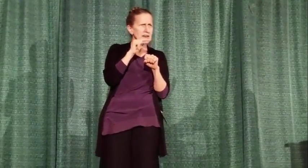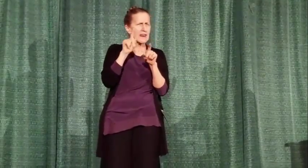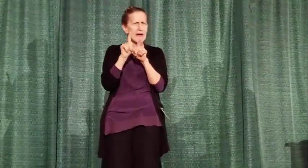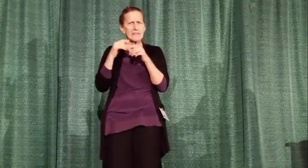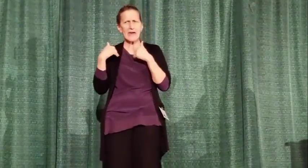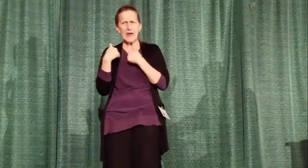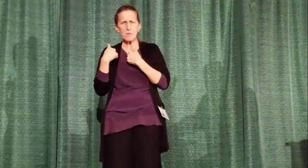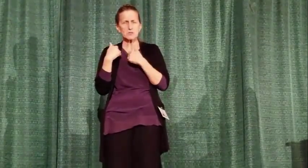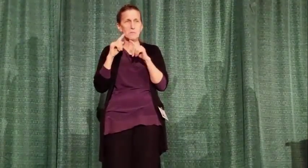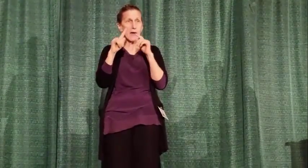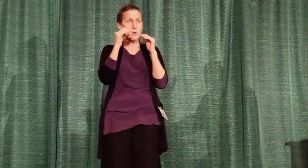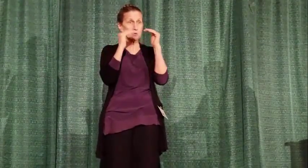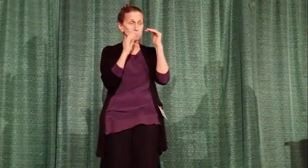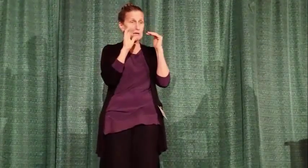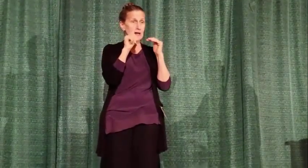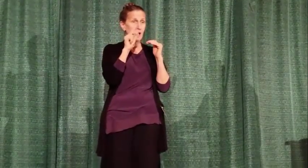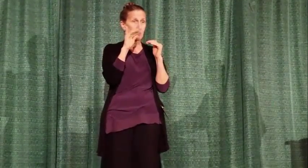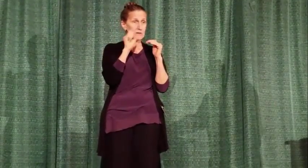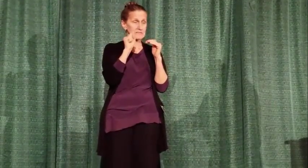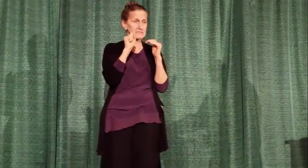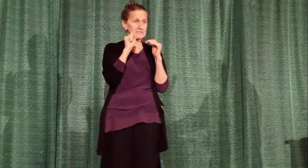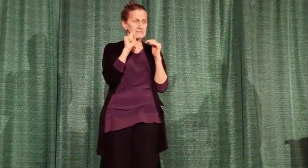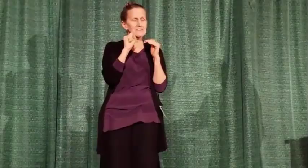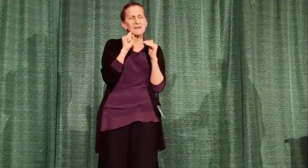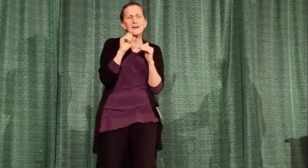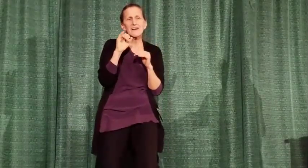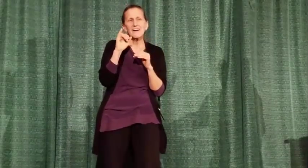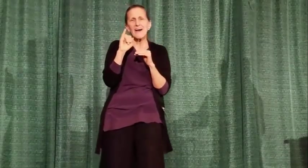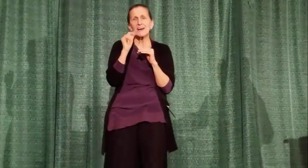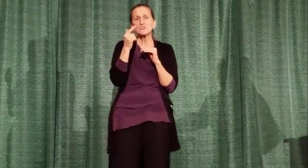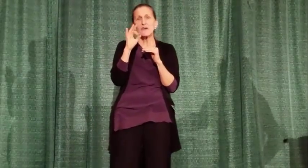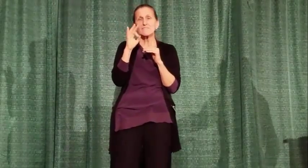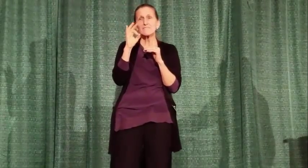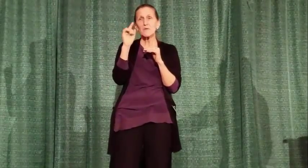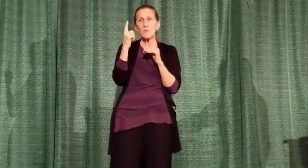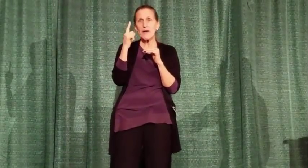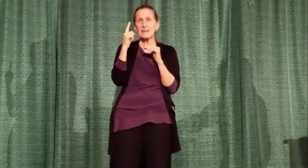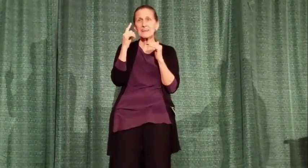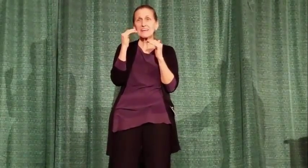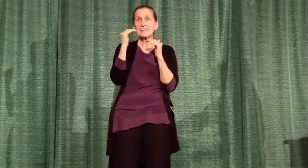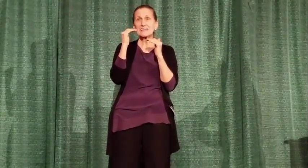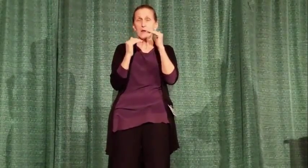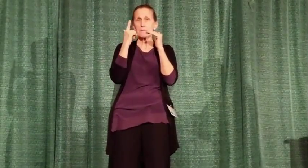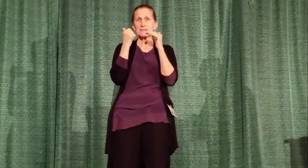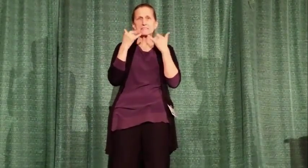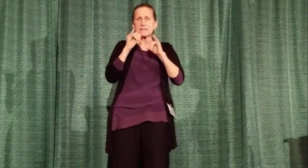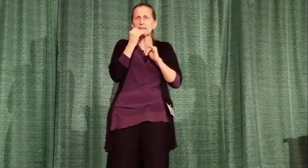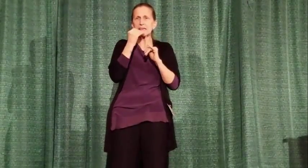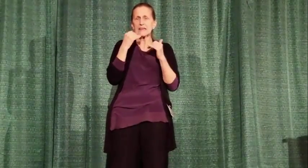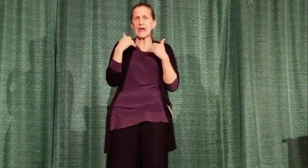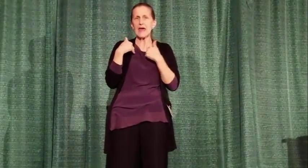their calories by 30%. The IGF-1 didn't drop because they were still eating 30% of calories from animal products. Reducing